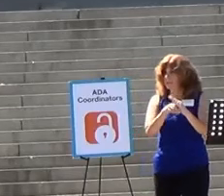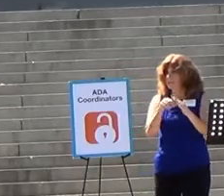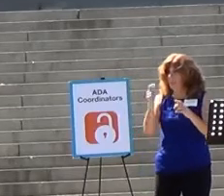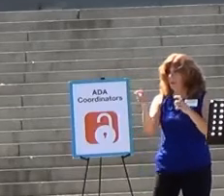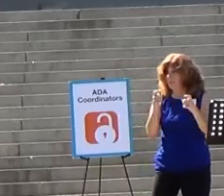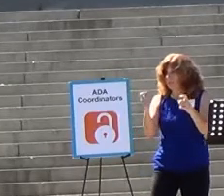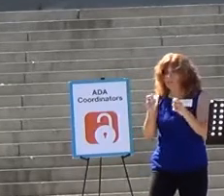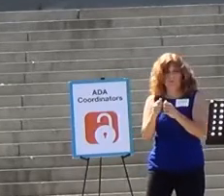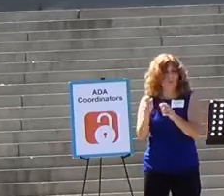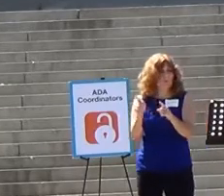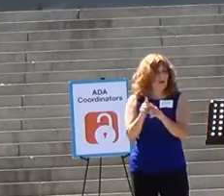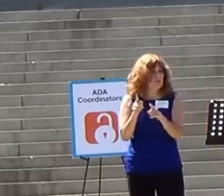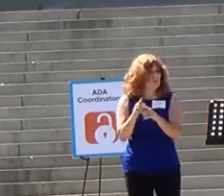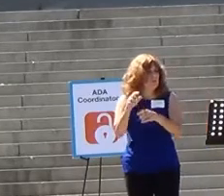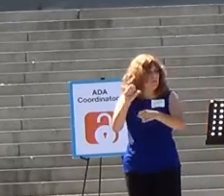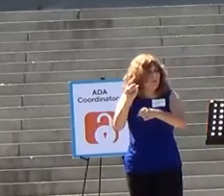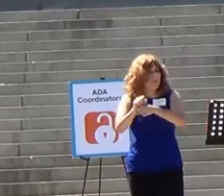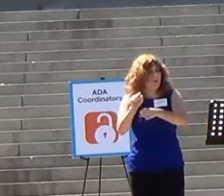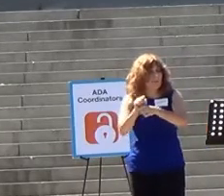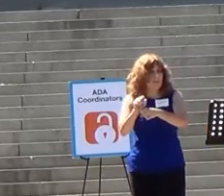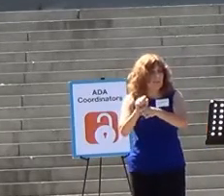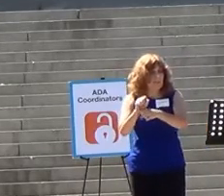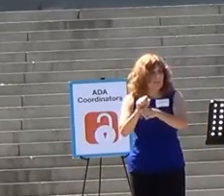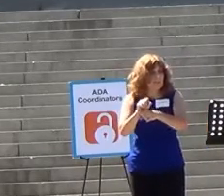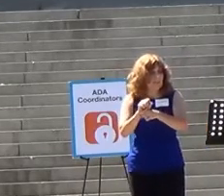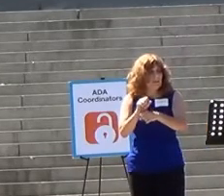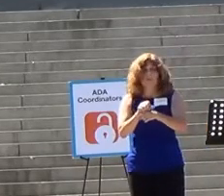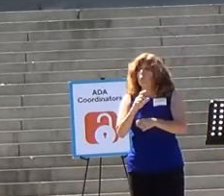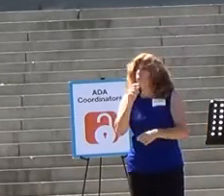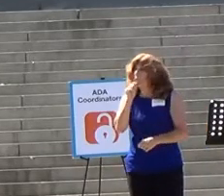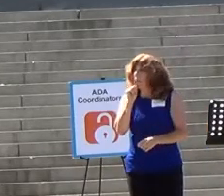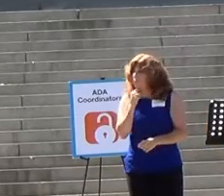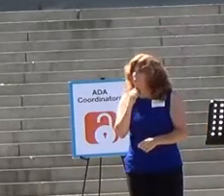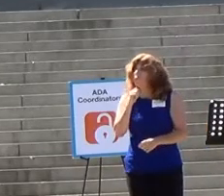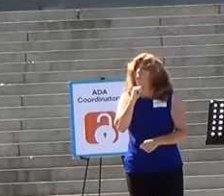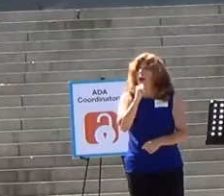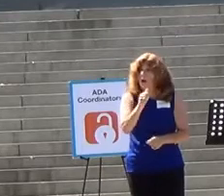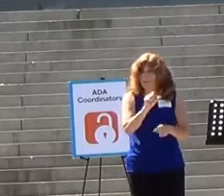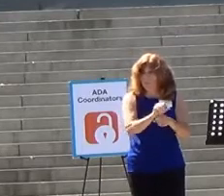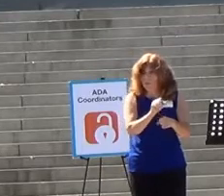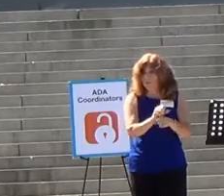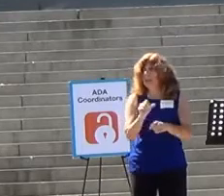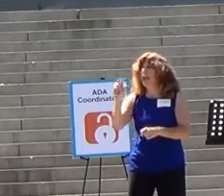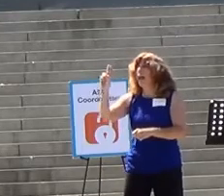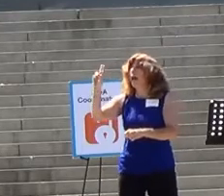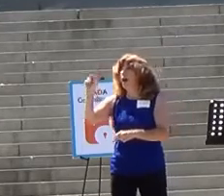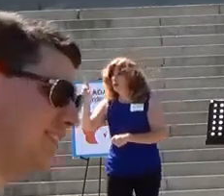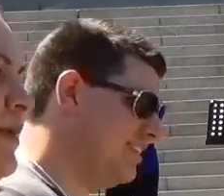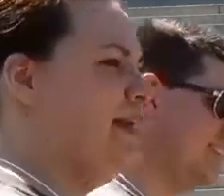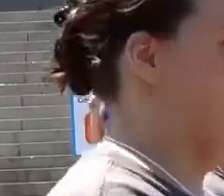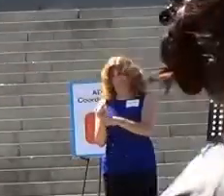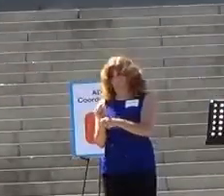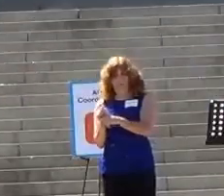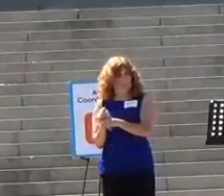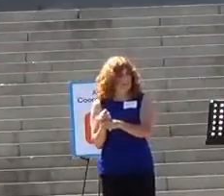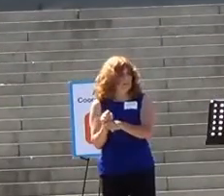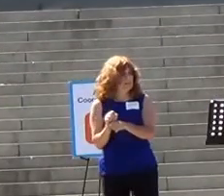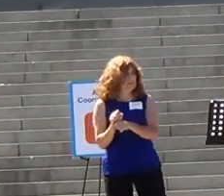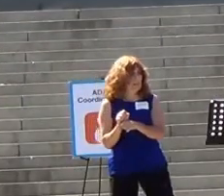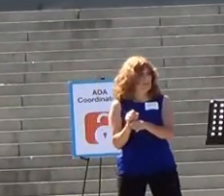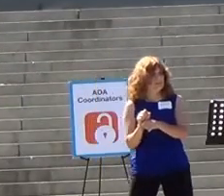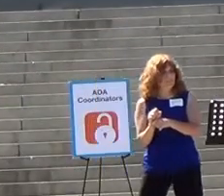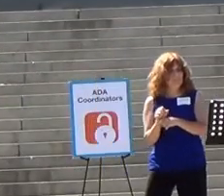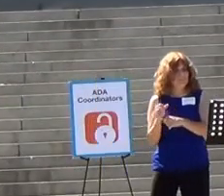going to. It's like, oh, It is not only the lack of communication access that we deal with. We also suffer